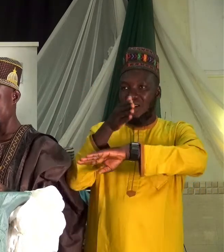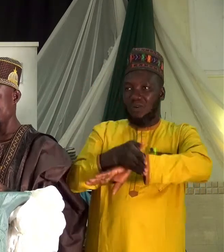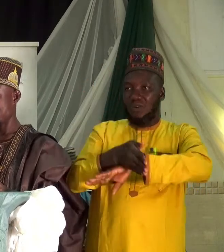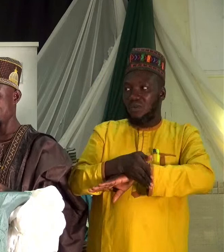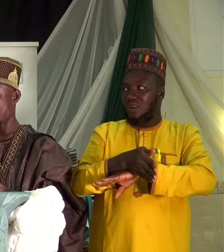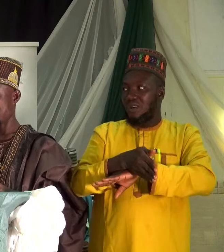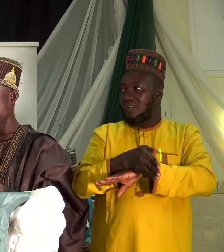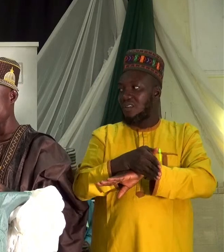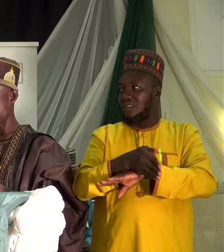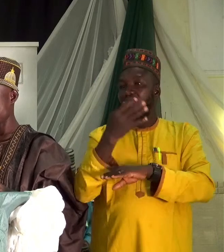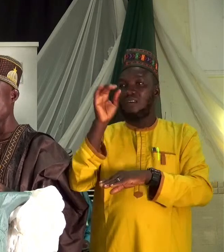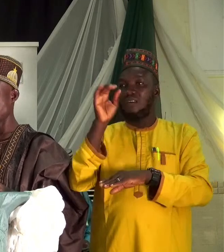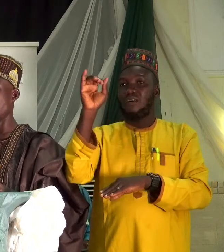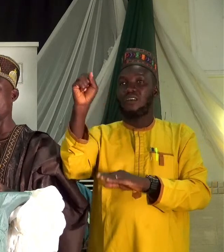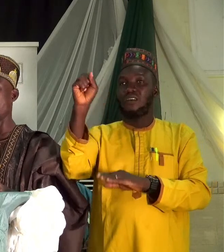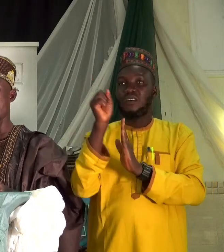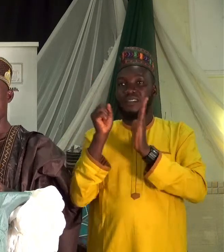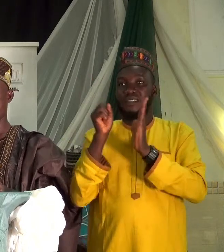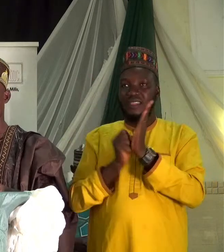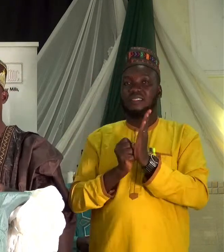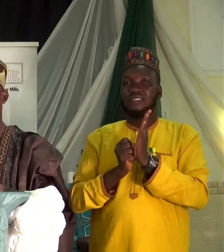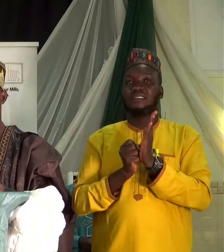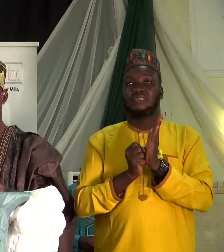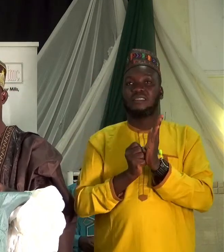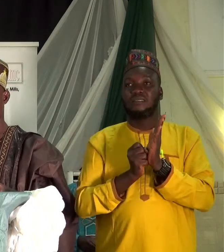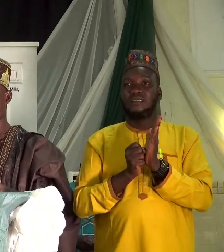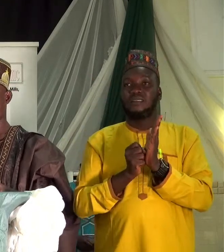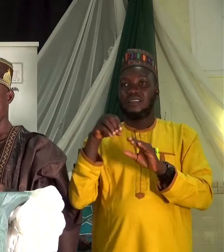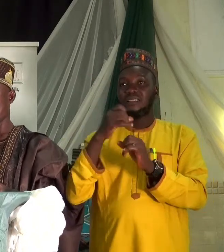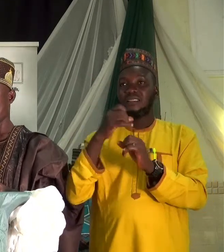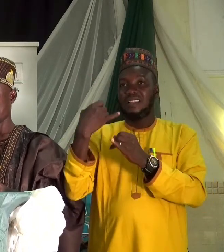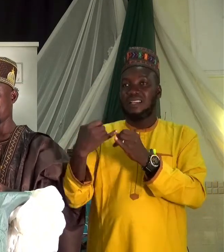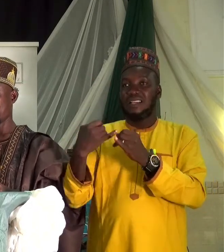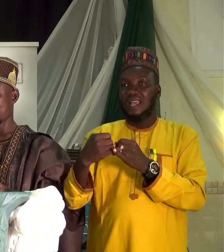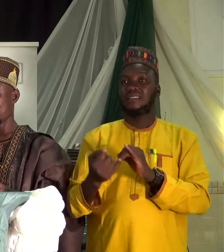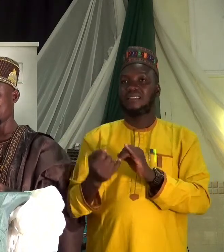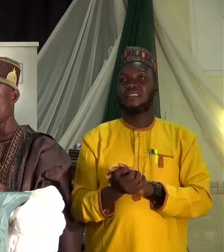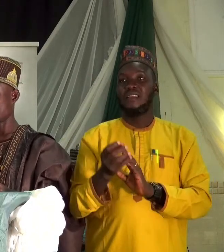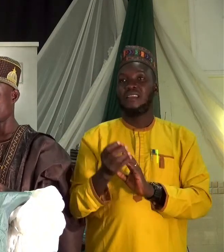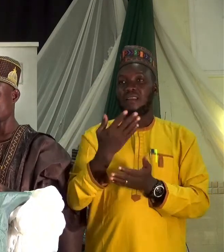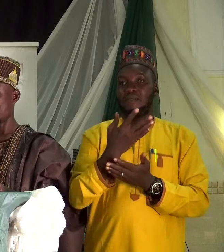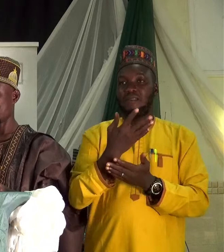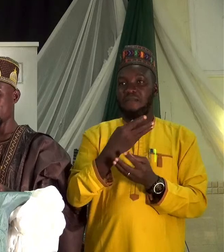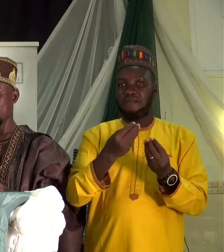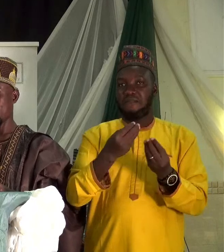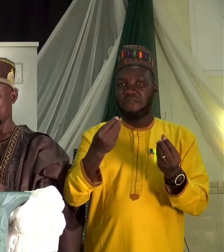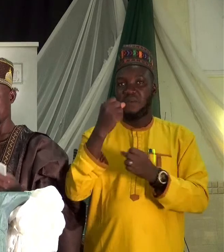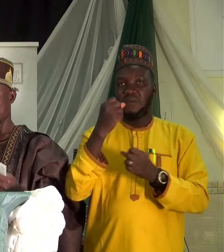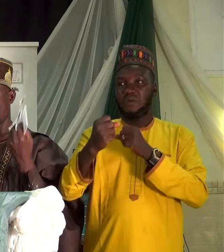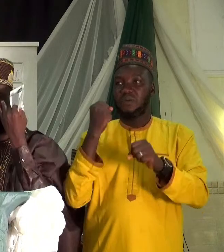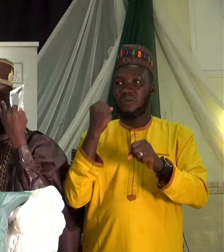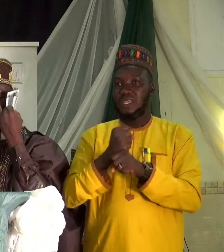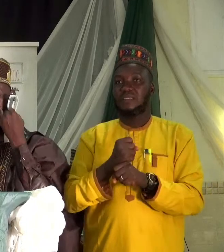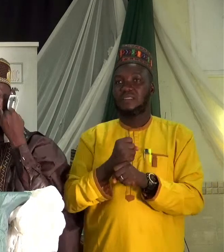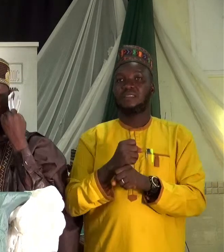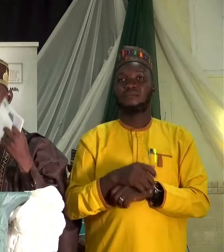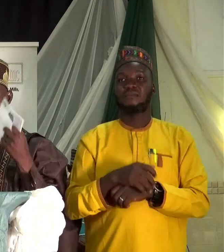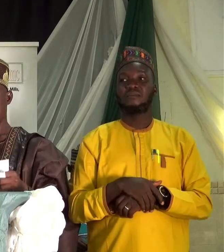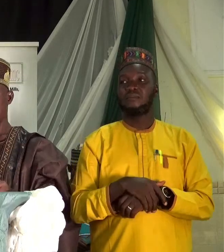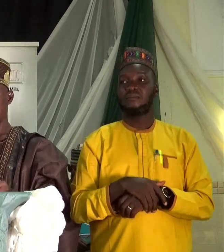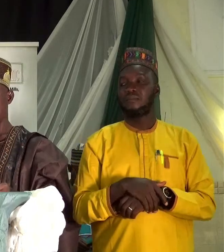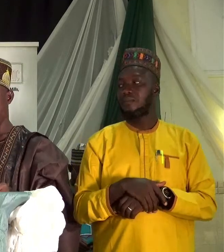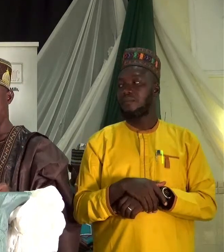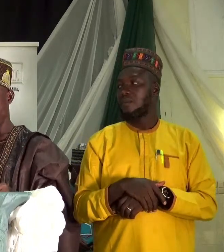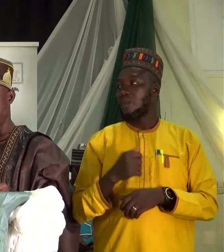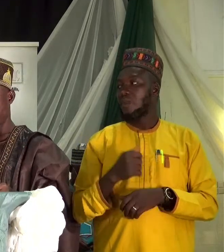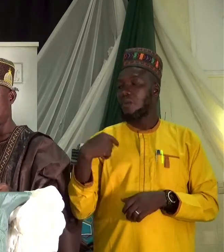crannies of your state. Allahu Akbar. In the last few years. And with that, we